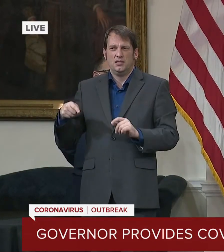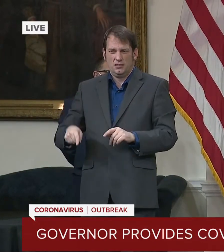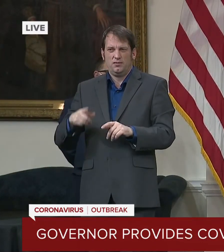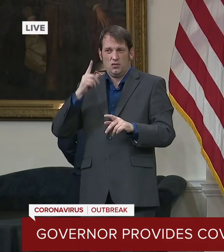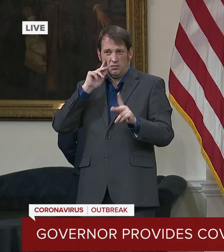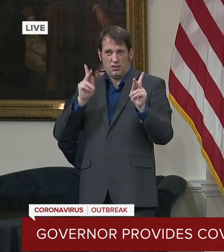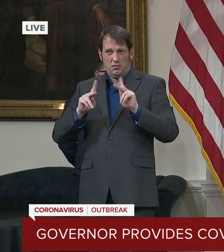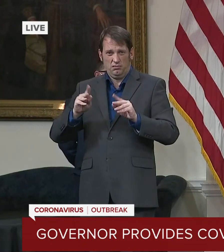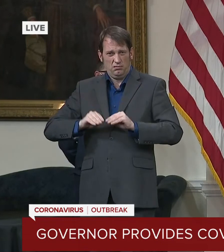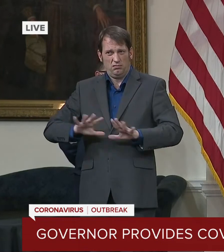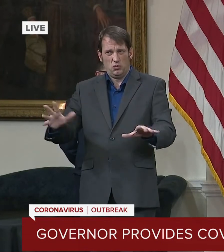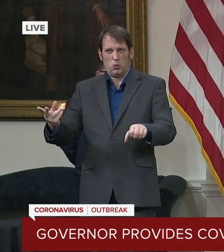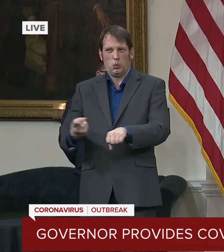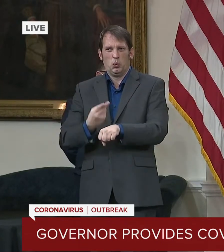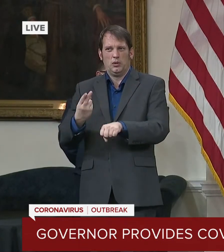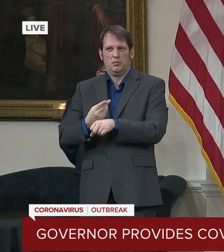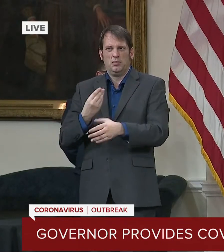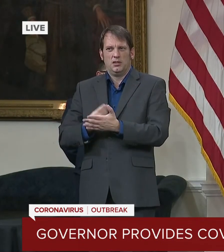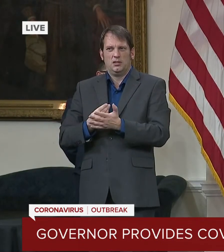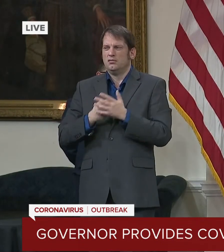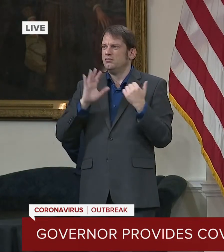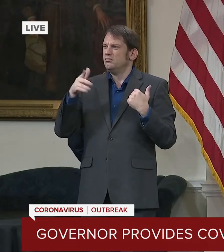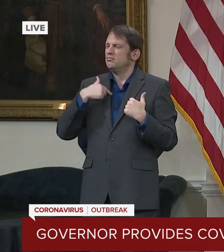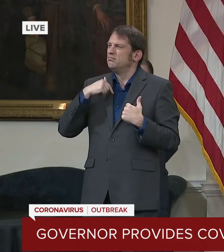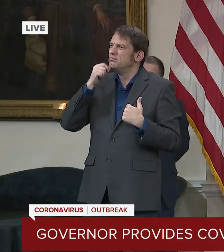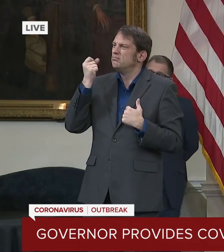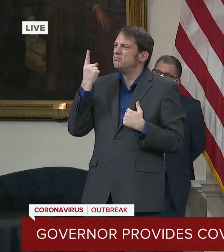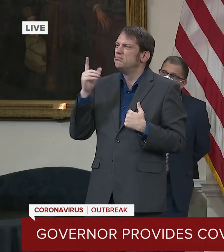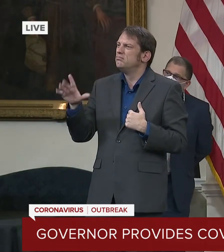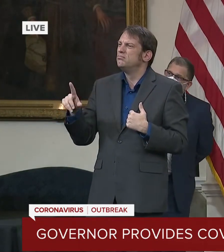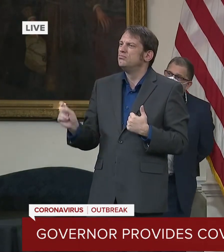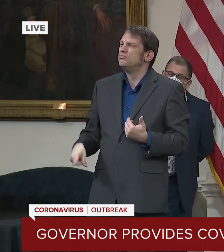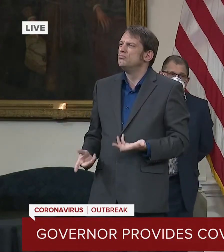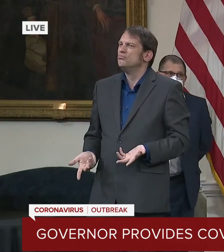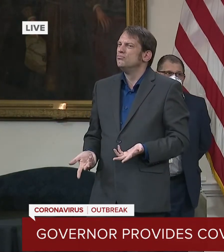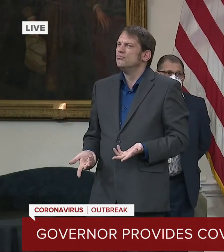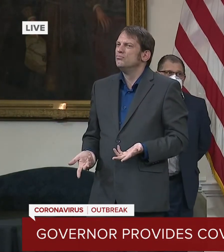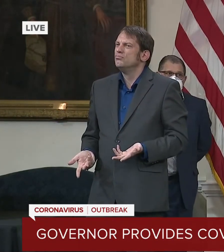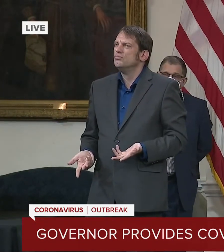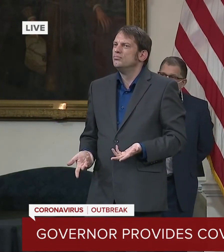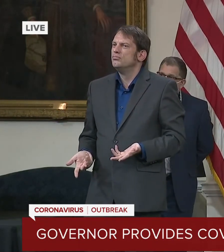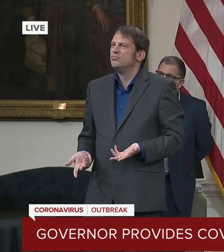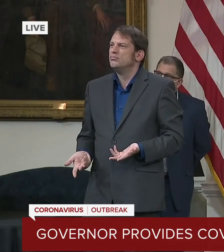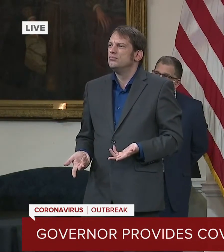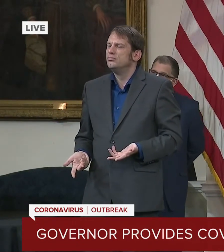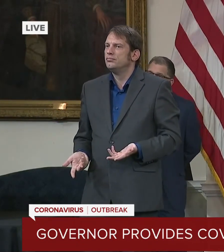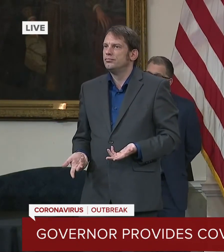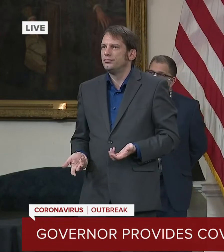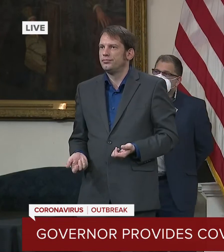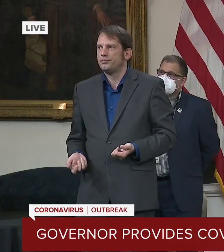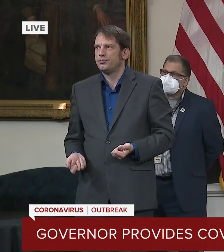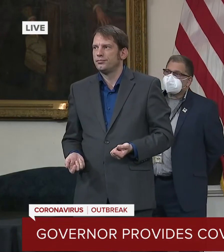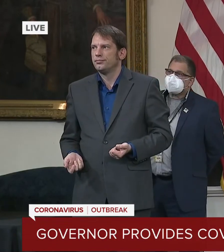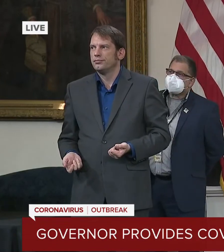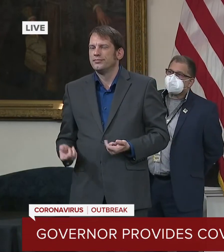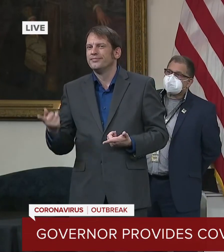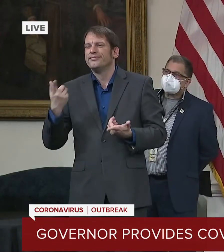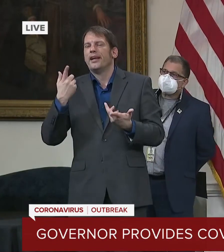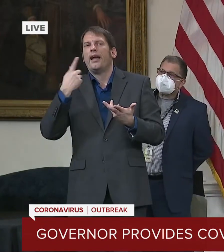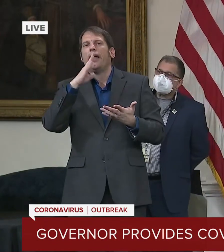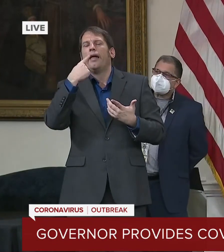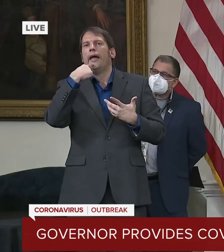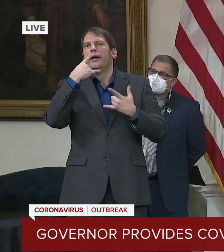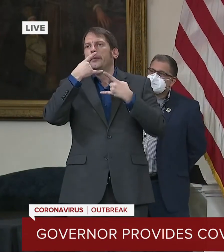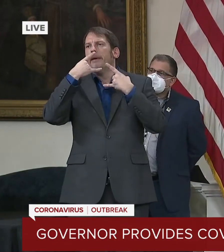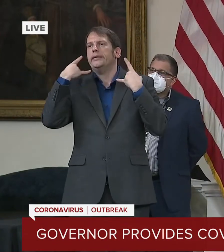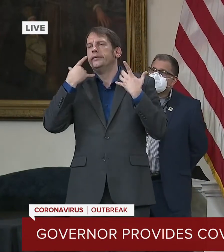that? I'm sorry, Tom, I didn't get that question. Sorry, You're in the back of the room and you have a mask, and my hearing's not good.